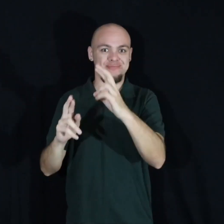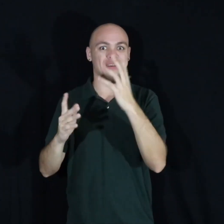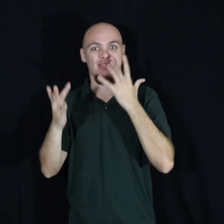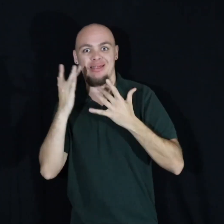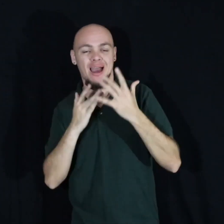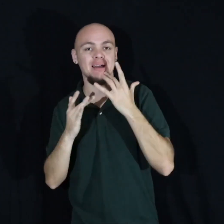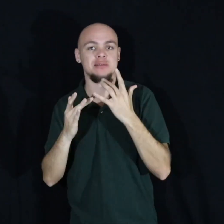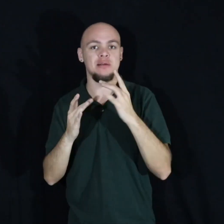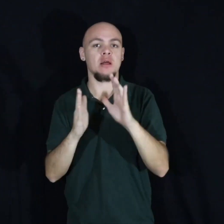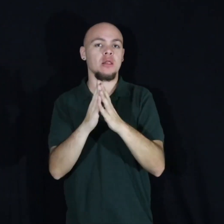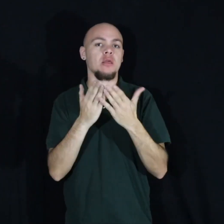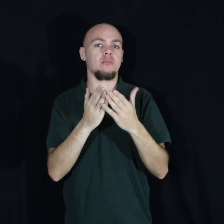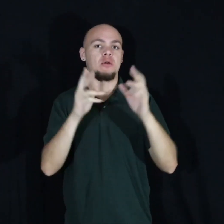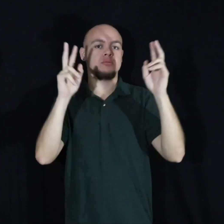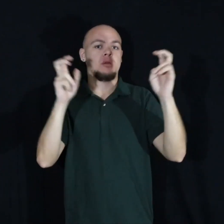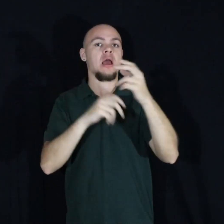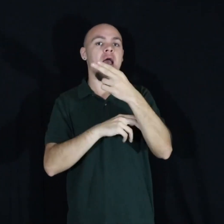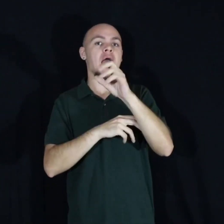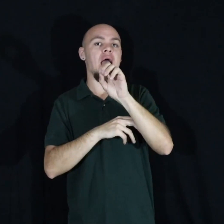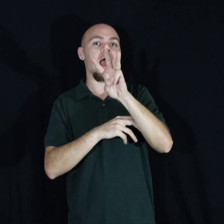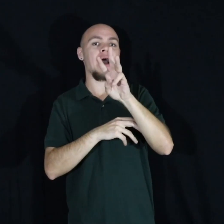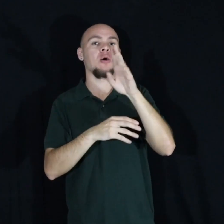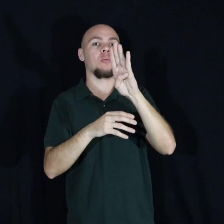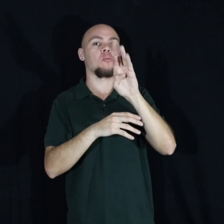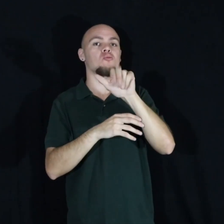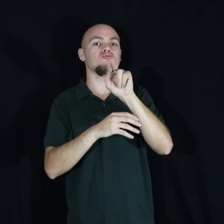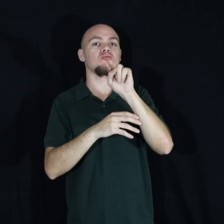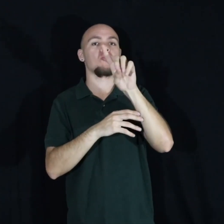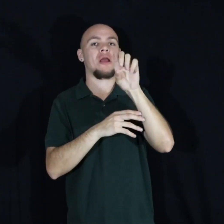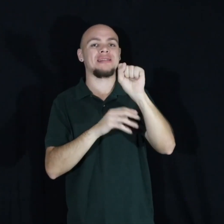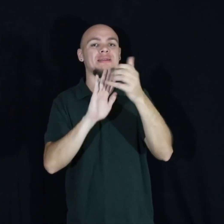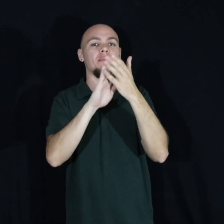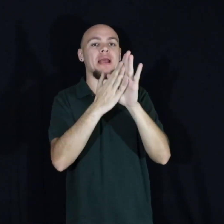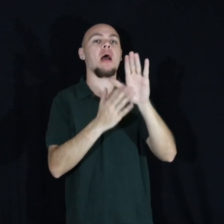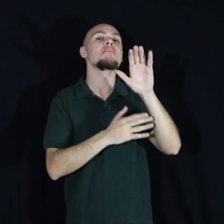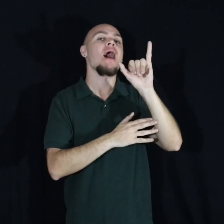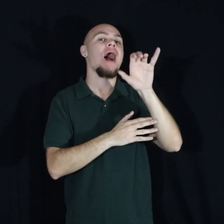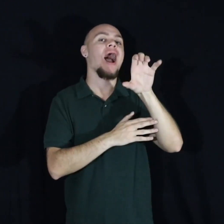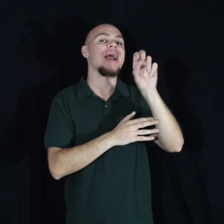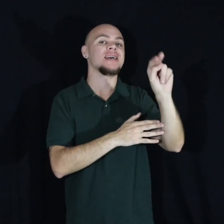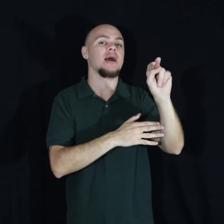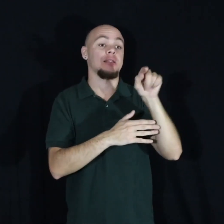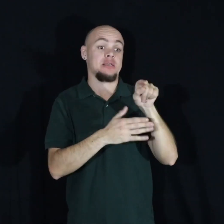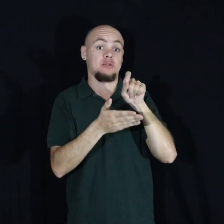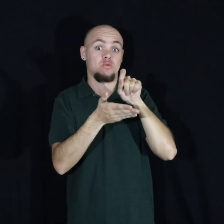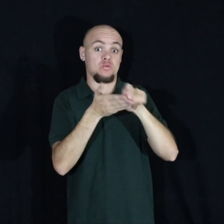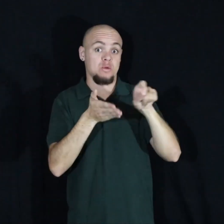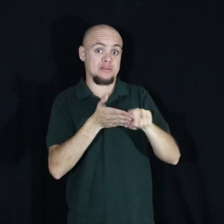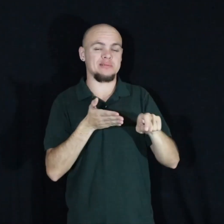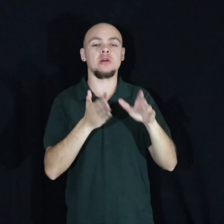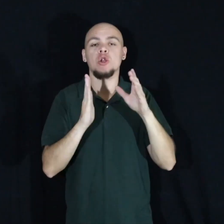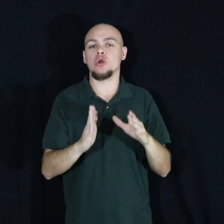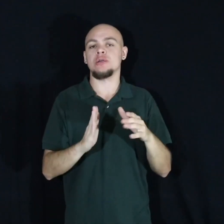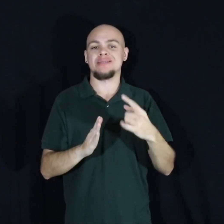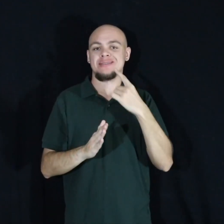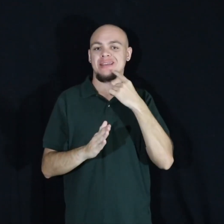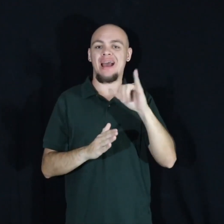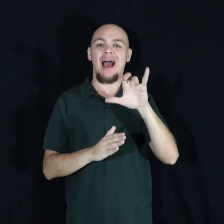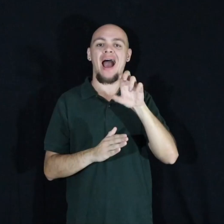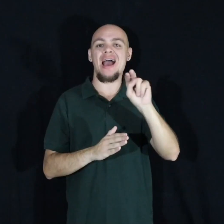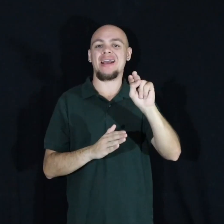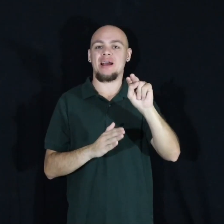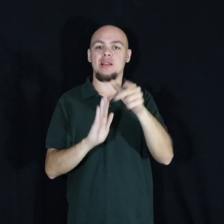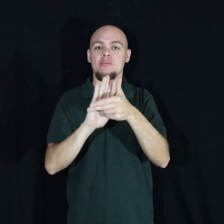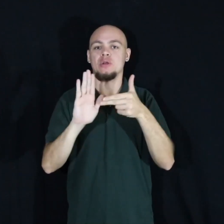In the book, How Brands Become Icons by Douglas B. Holt, he writes, "Iconic brands function like